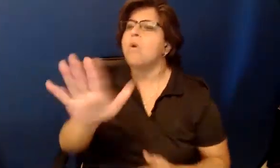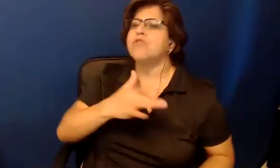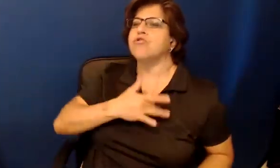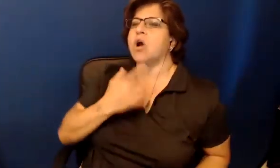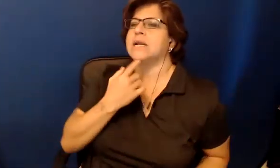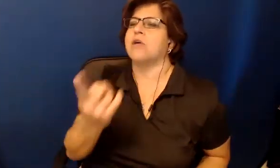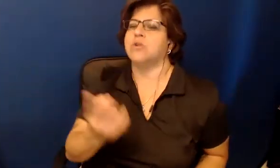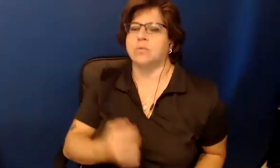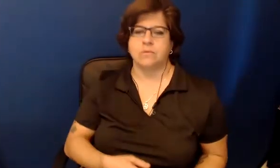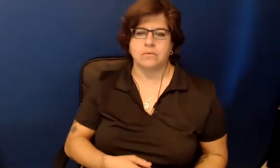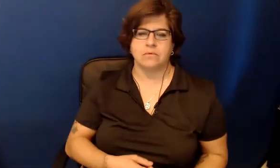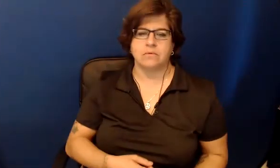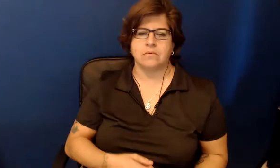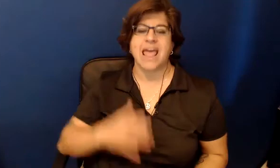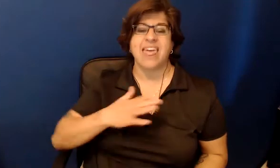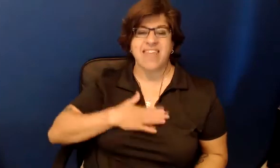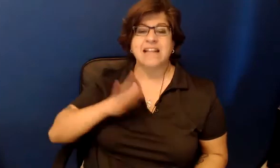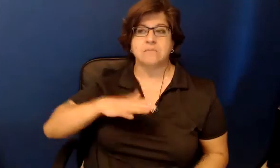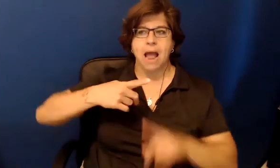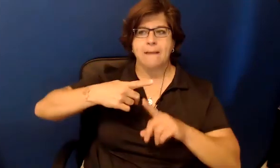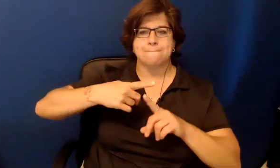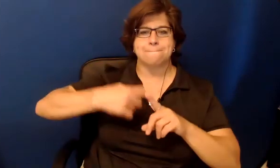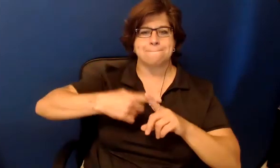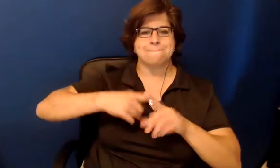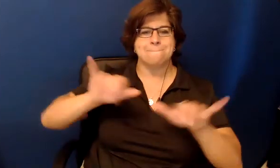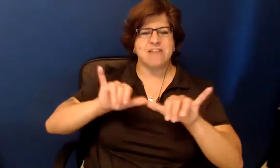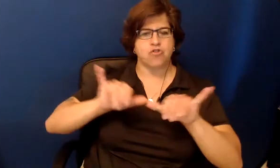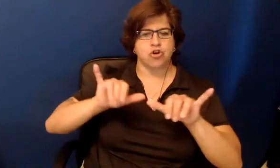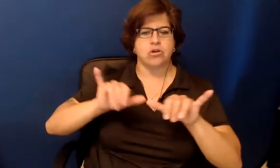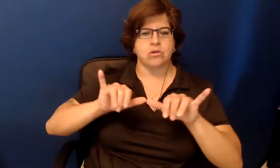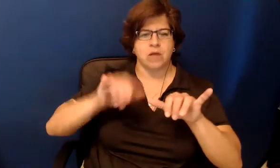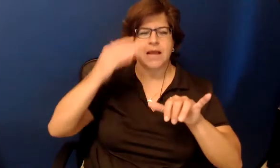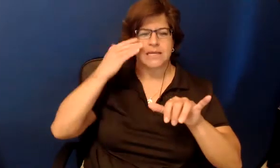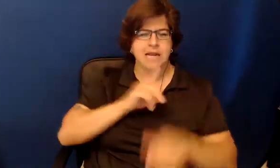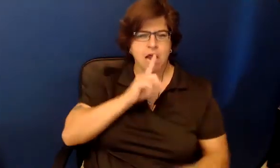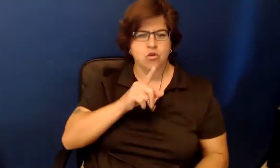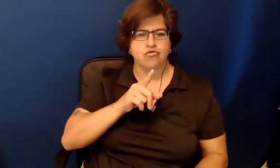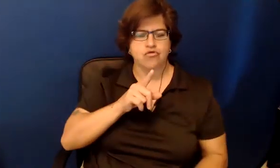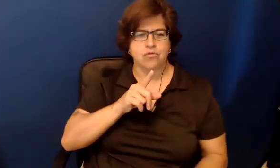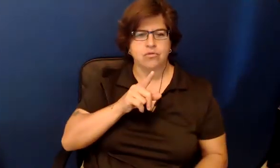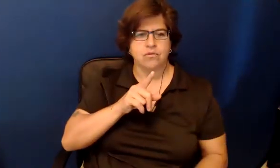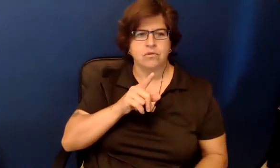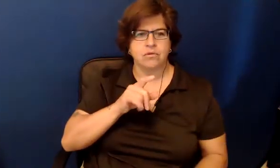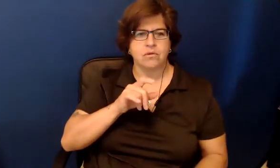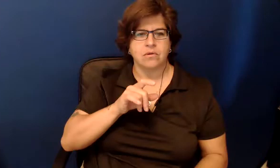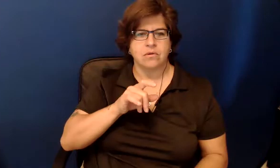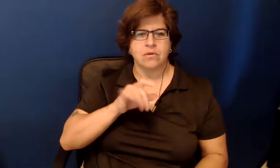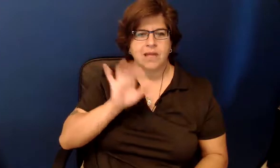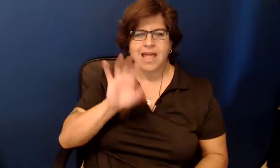say? What does your heart say? You know, that's my barometer. because I know the truth down there. That's where